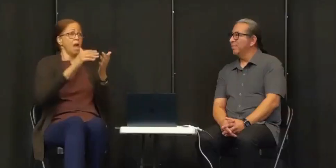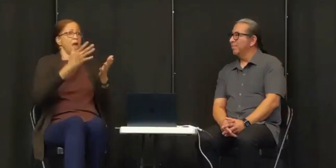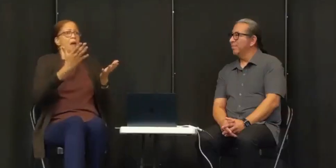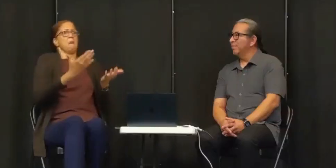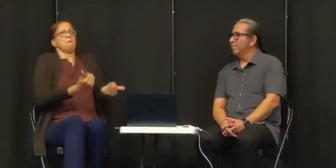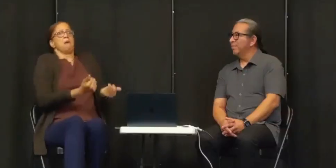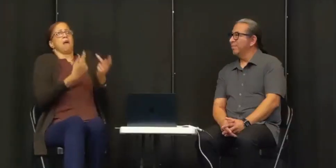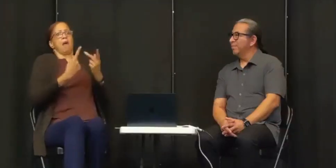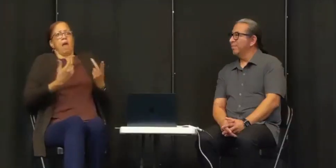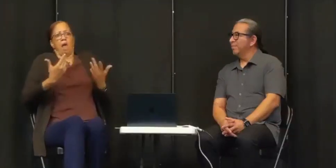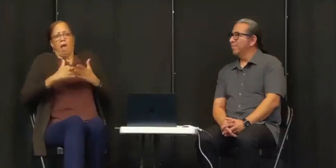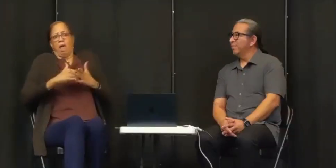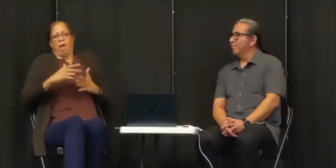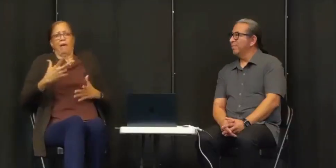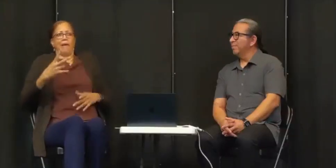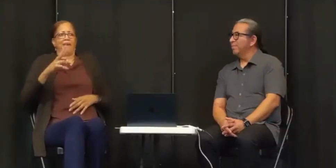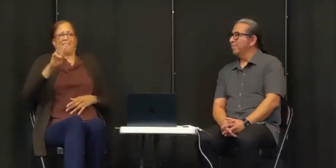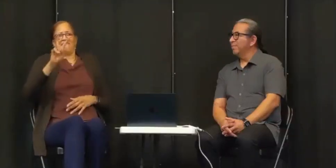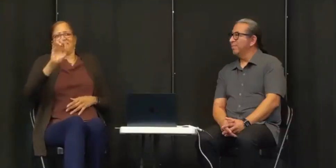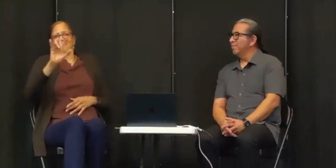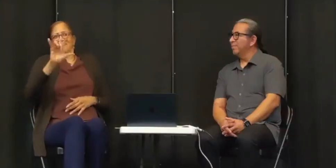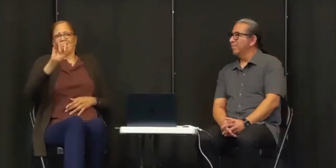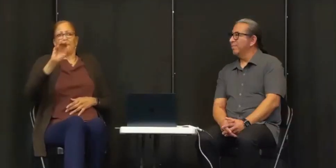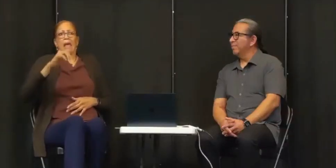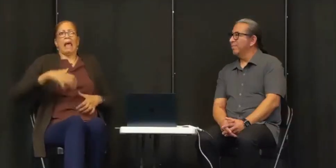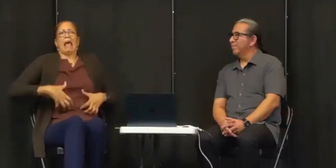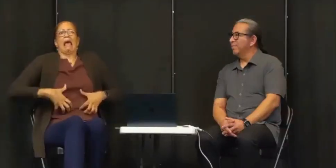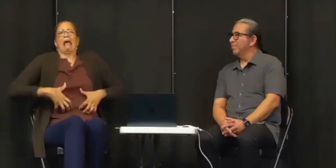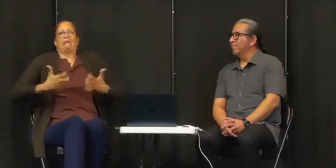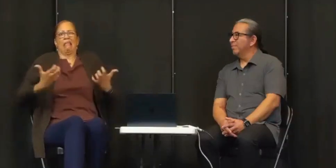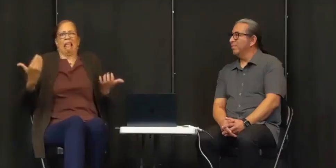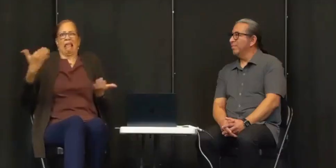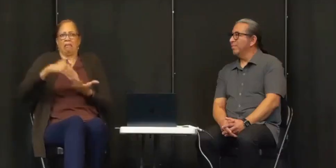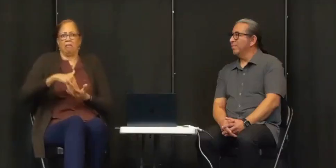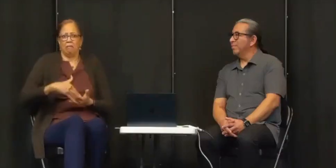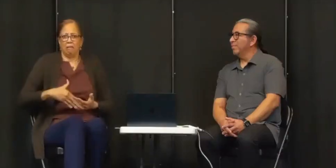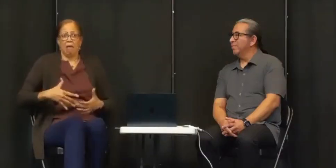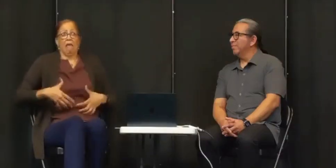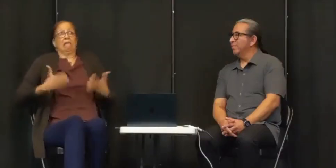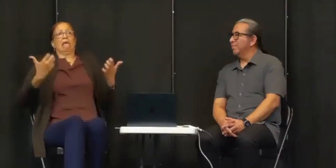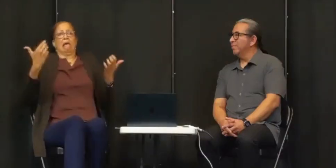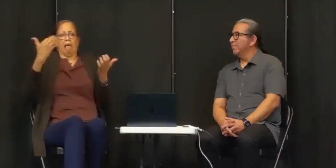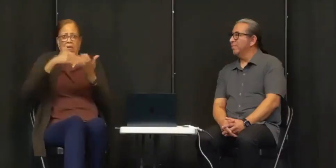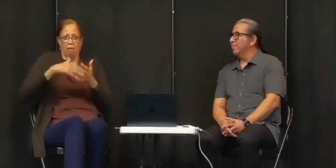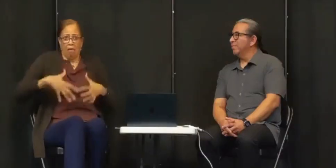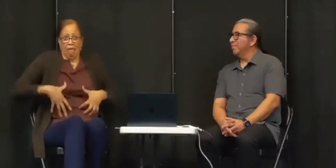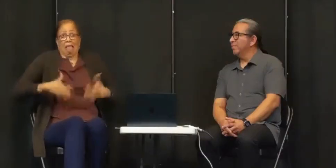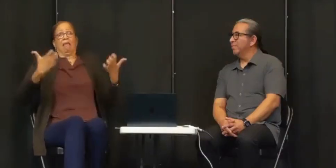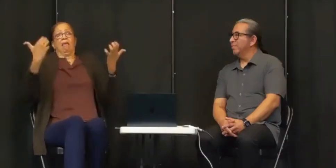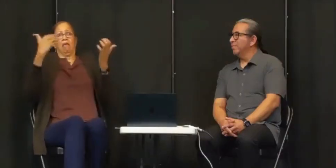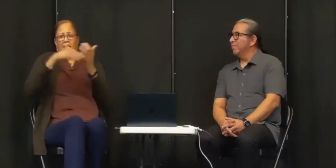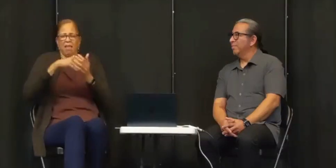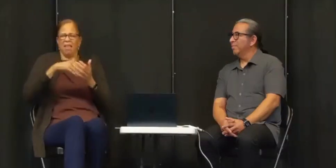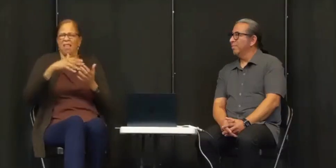they ever be perfect? No, they will not. And then